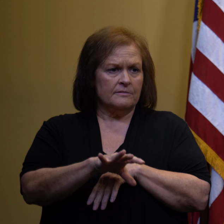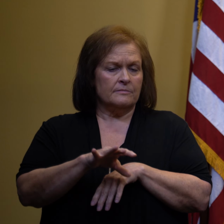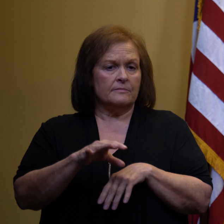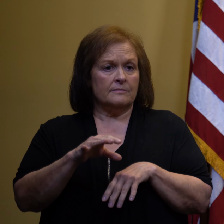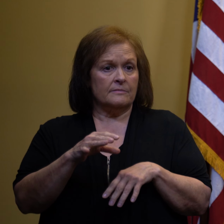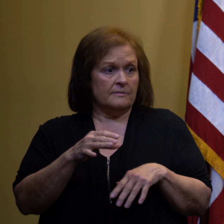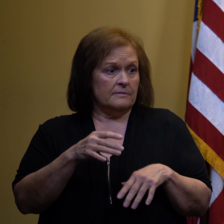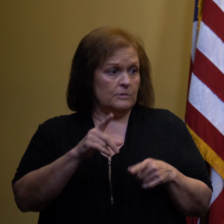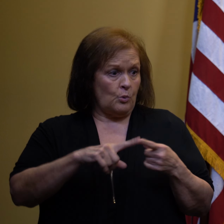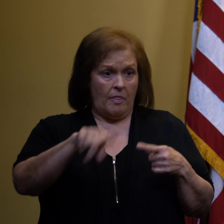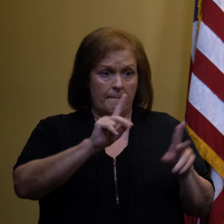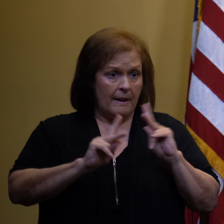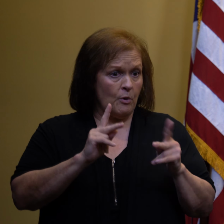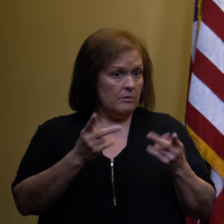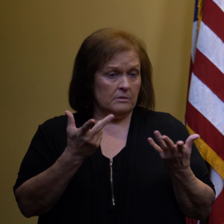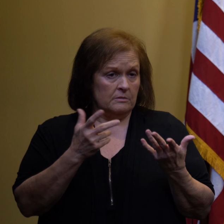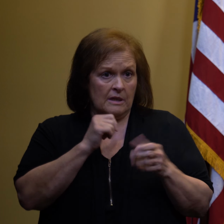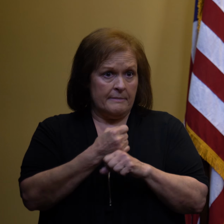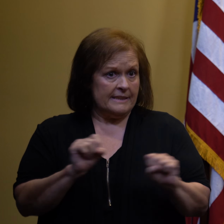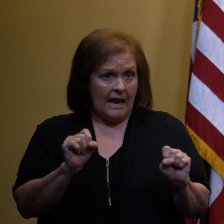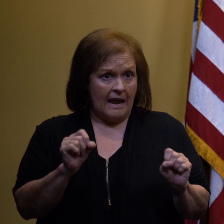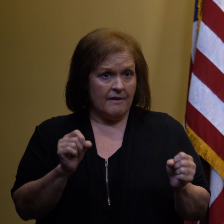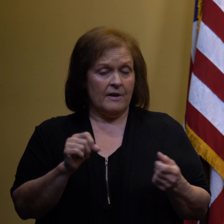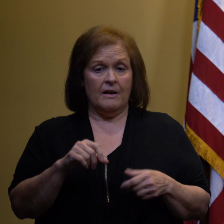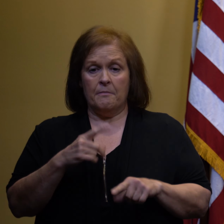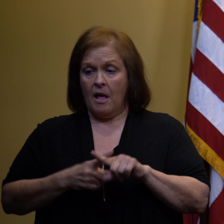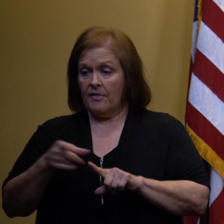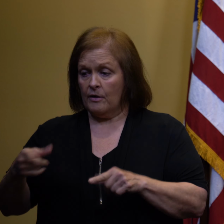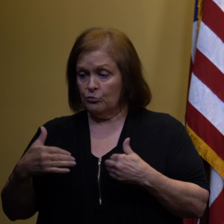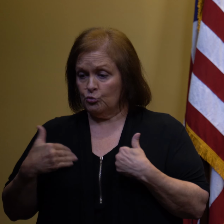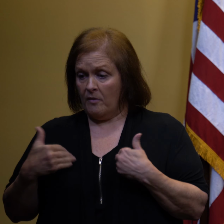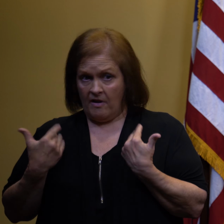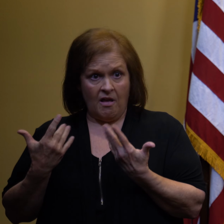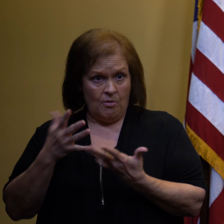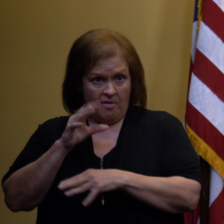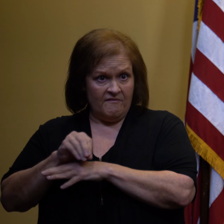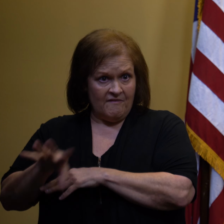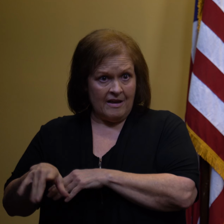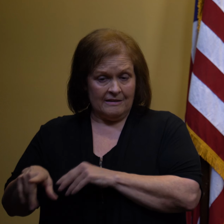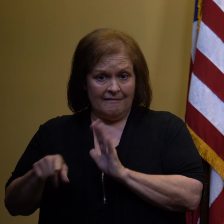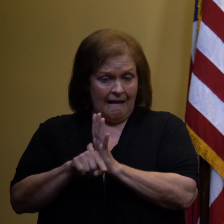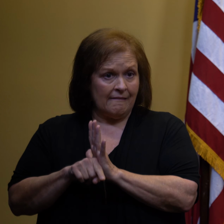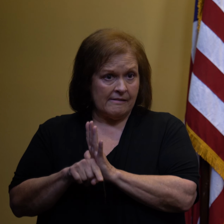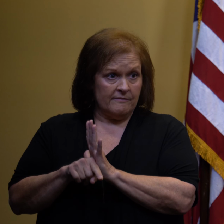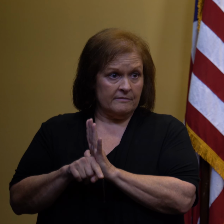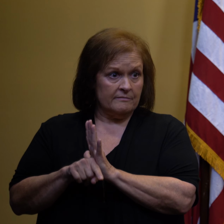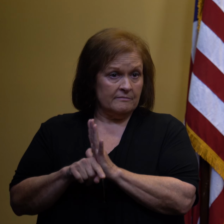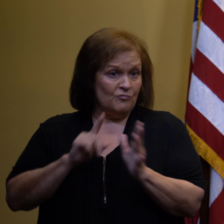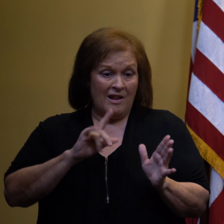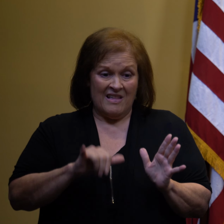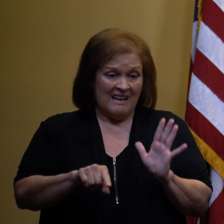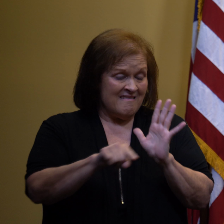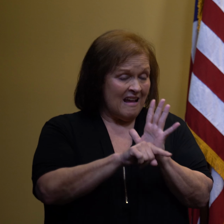on public safety, a negative impact on that juvenile, and just a negative impact overall.